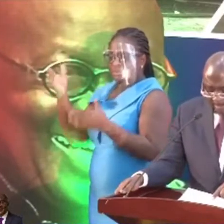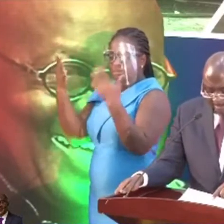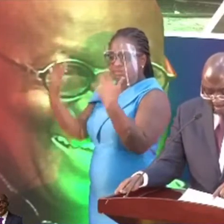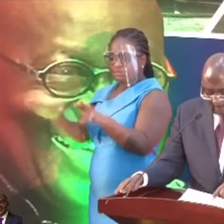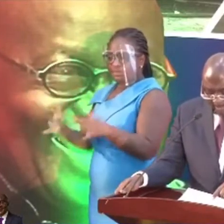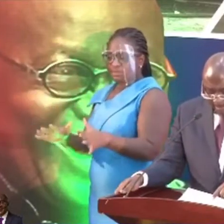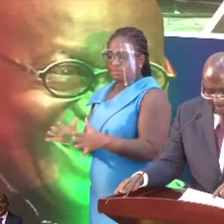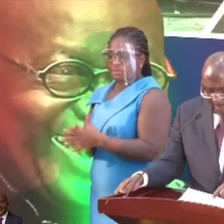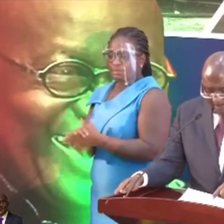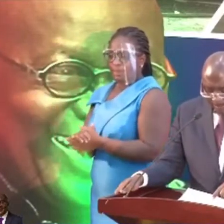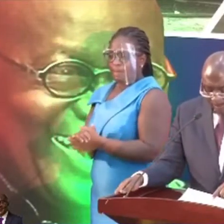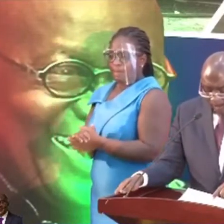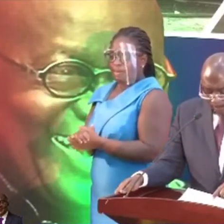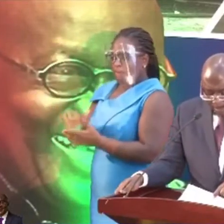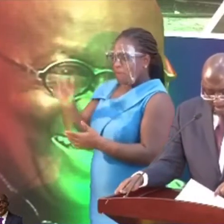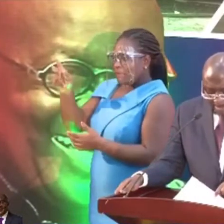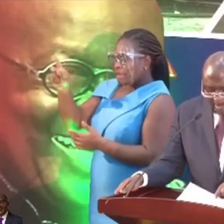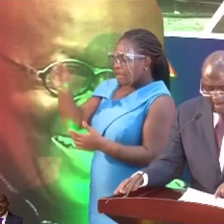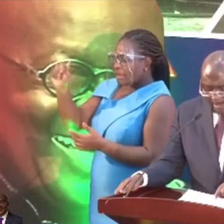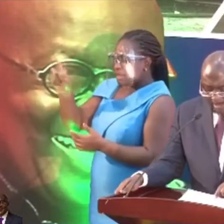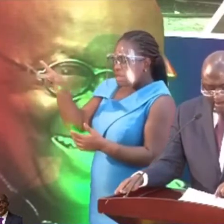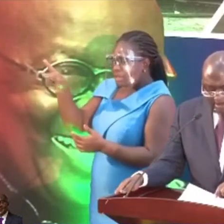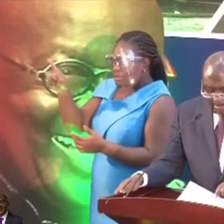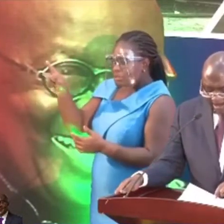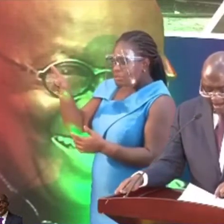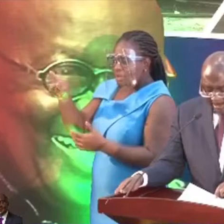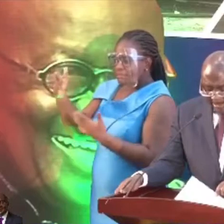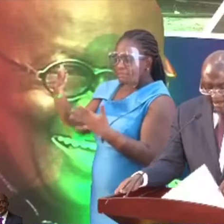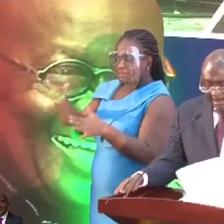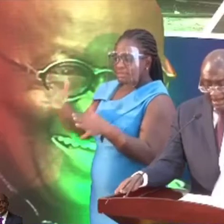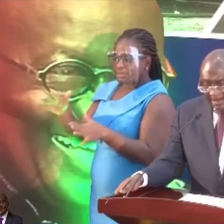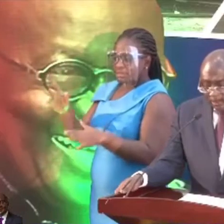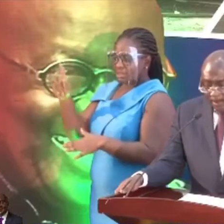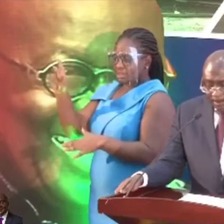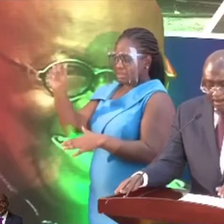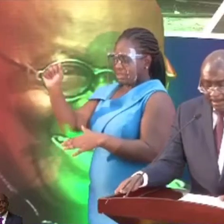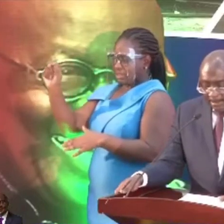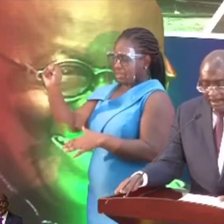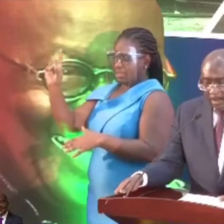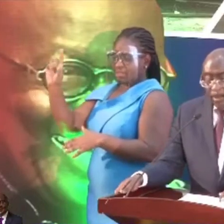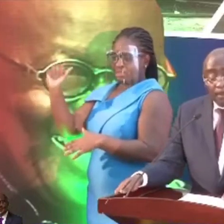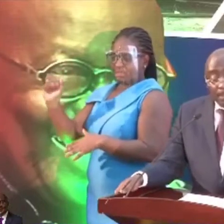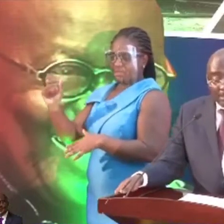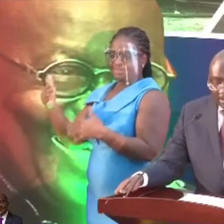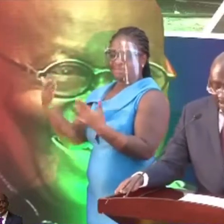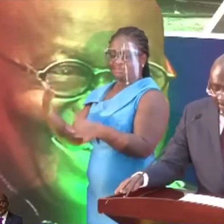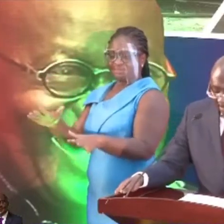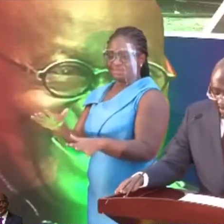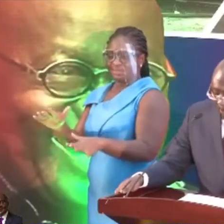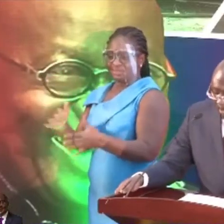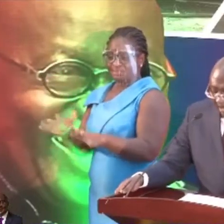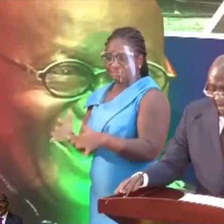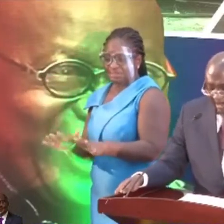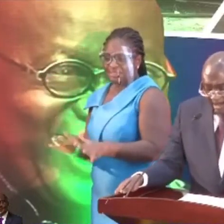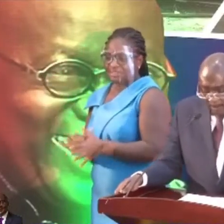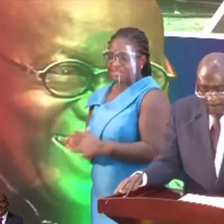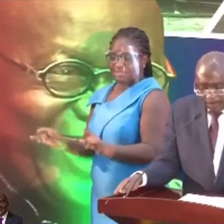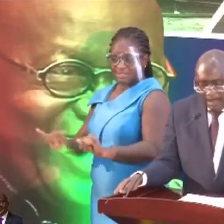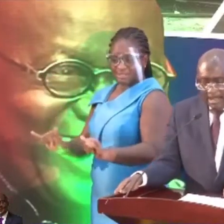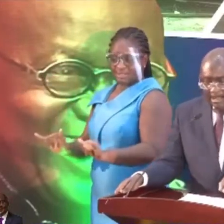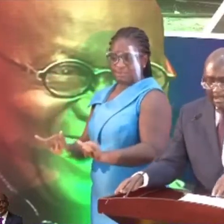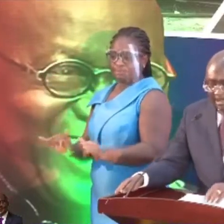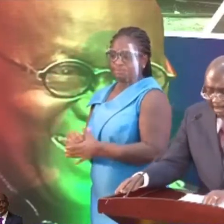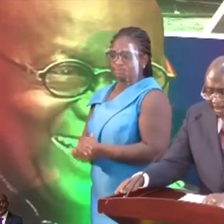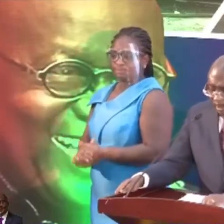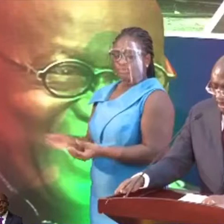is 35% complete. And the substation at Kanda is 31% complete. Same with that at Lagos.